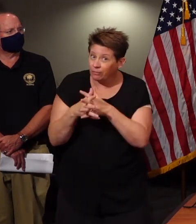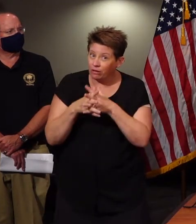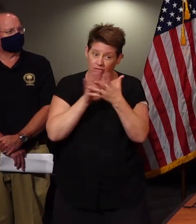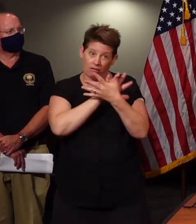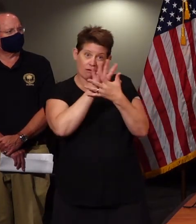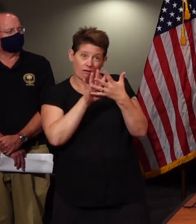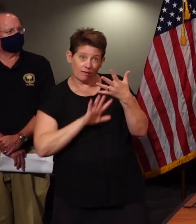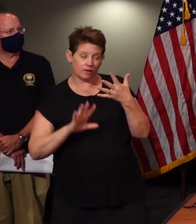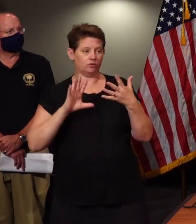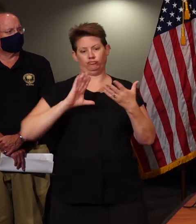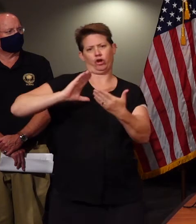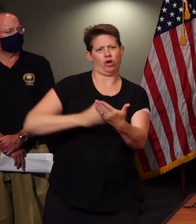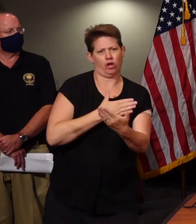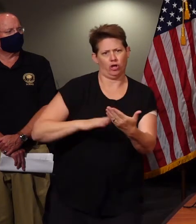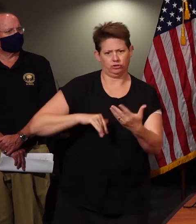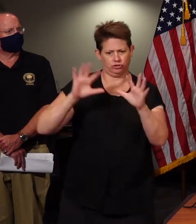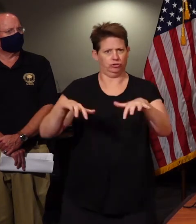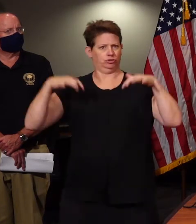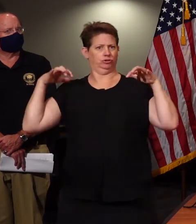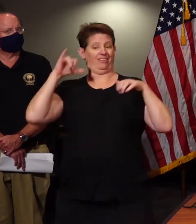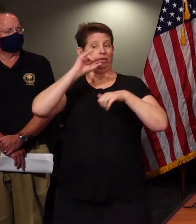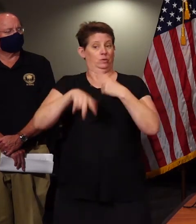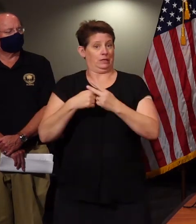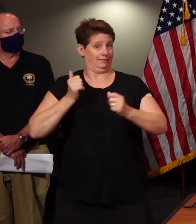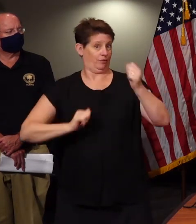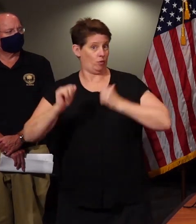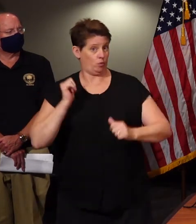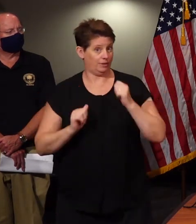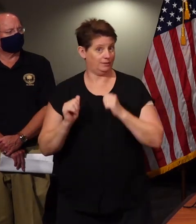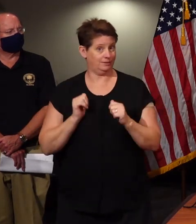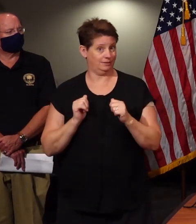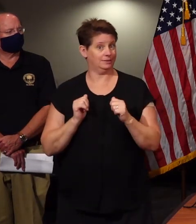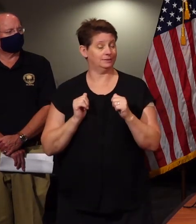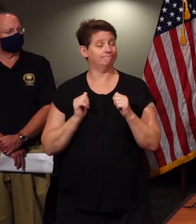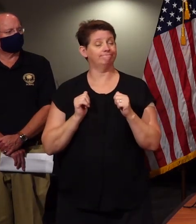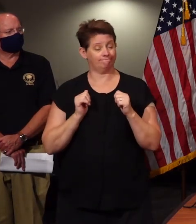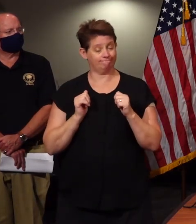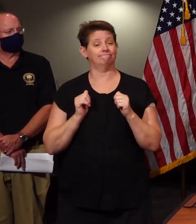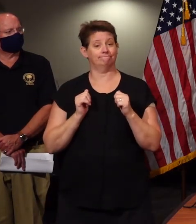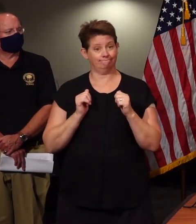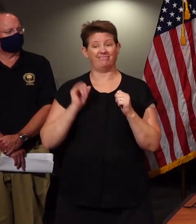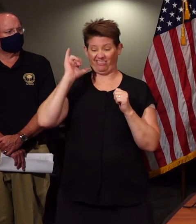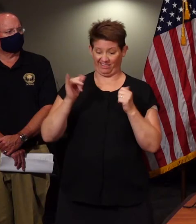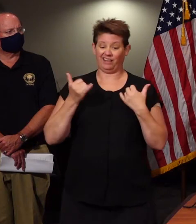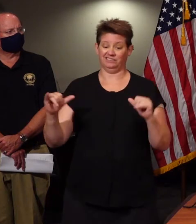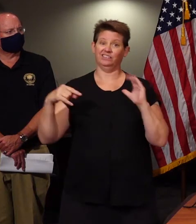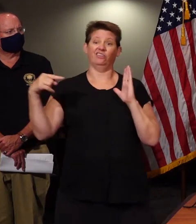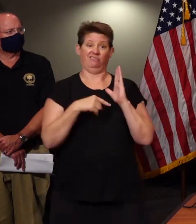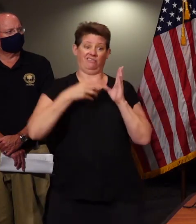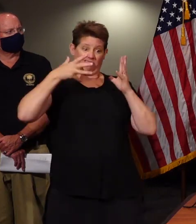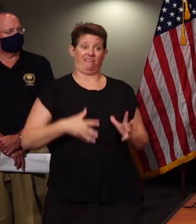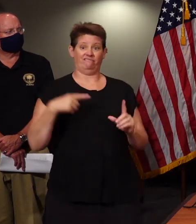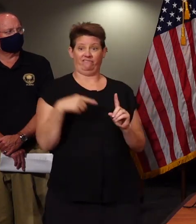of things, concerts, those kind of performances. That is what is in the balance,